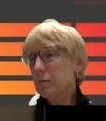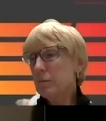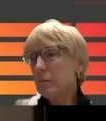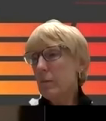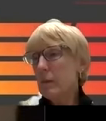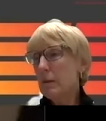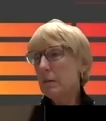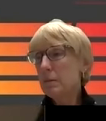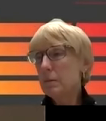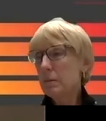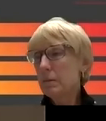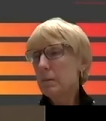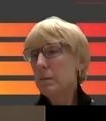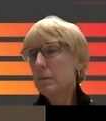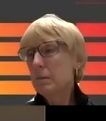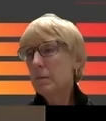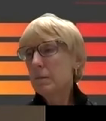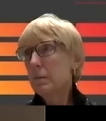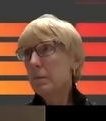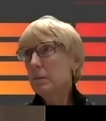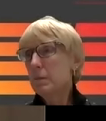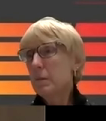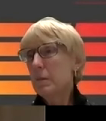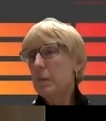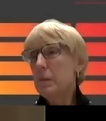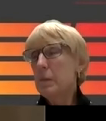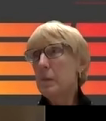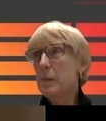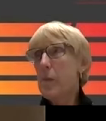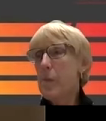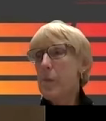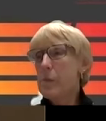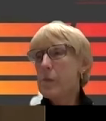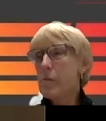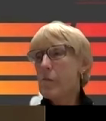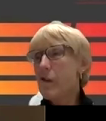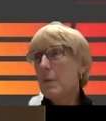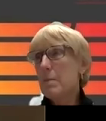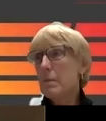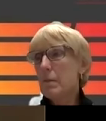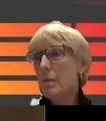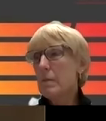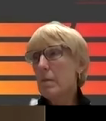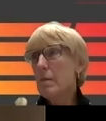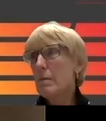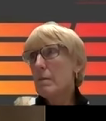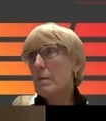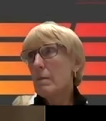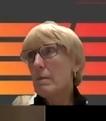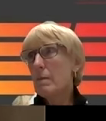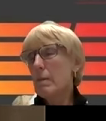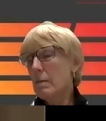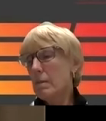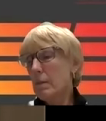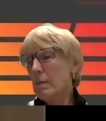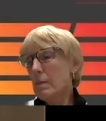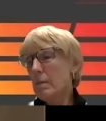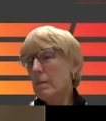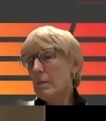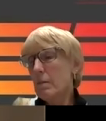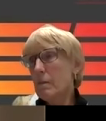to stay. Monday noon, a report came with nearly every name signed to the protest. I was